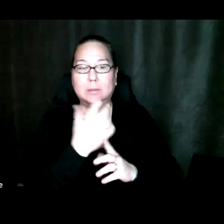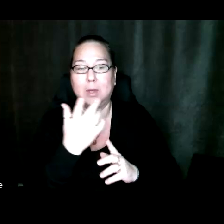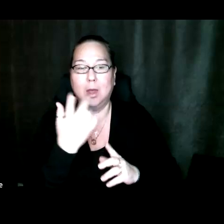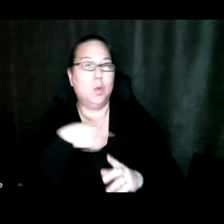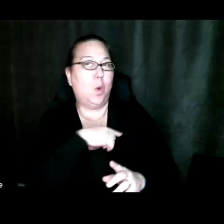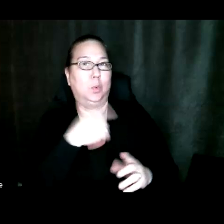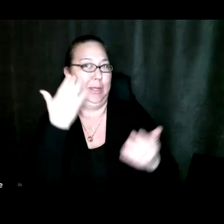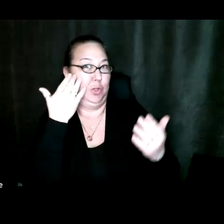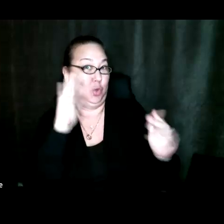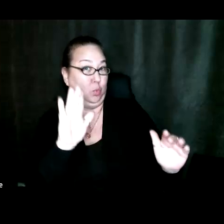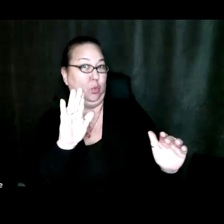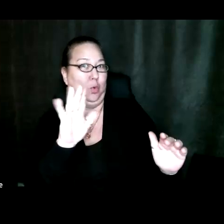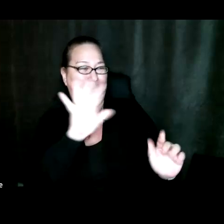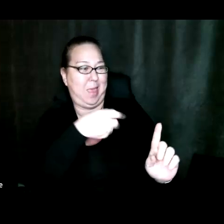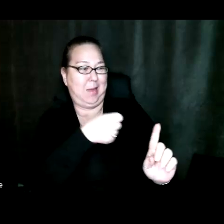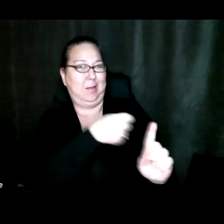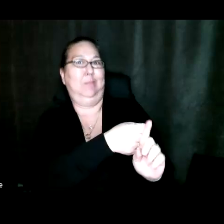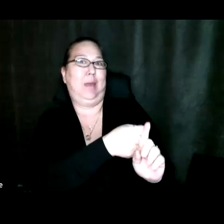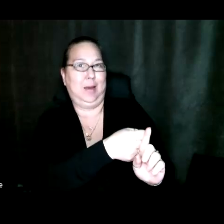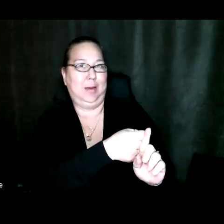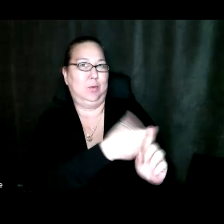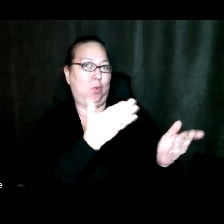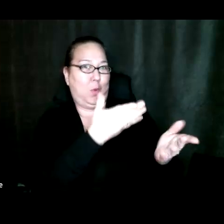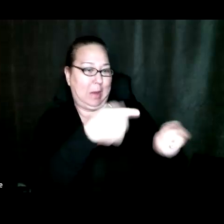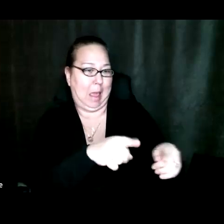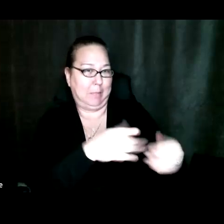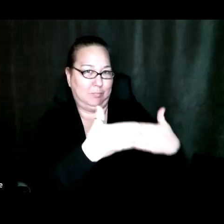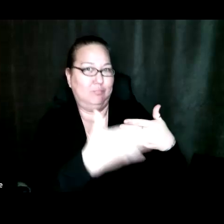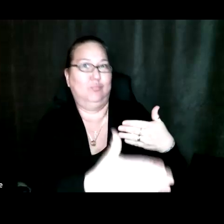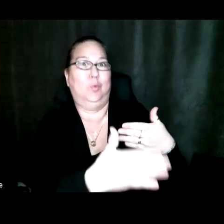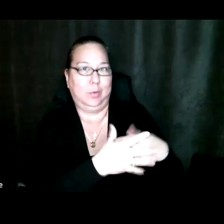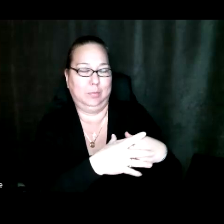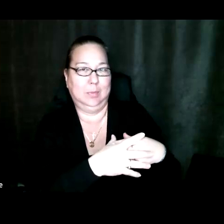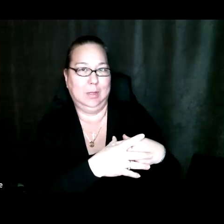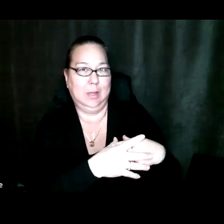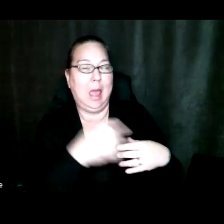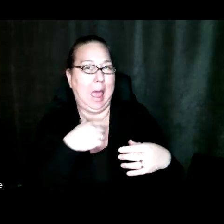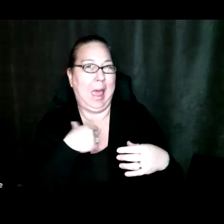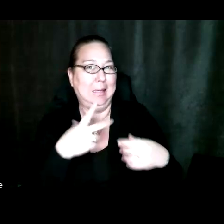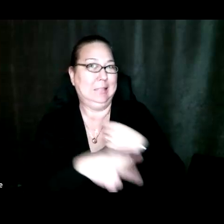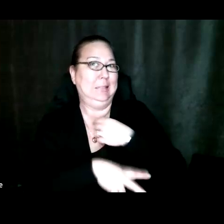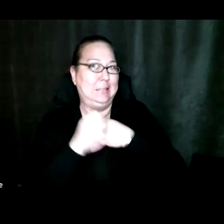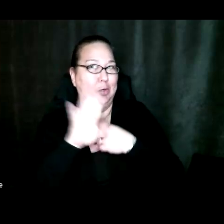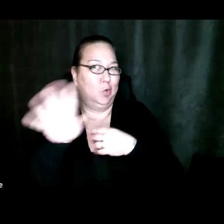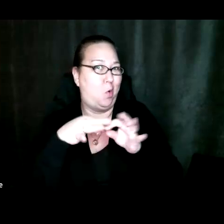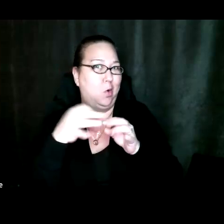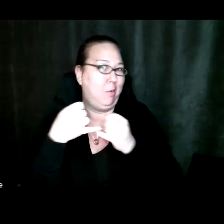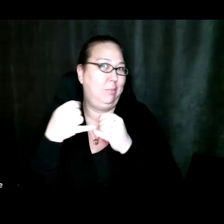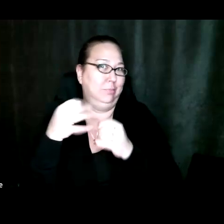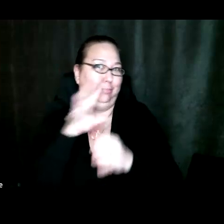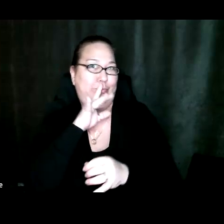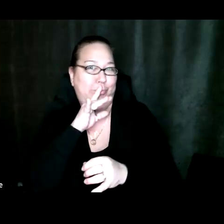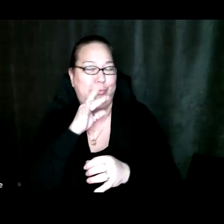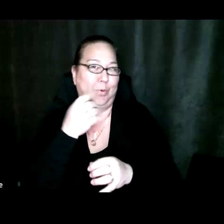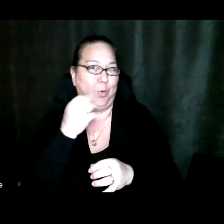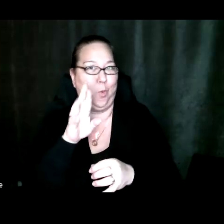impact of that will be going forward. And, I can steal your line or I can let you say it, Superintendent, but we don't know whether